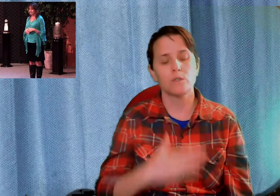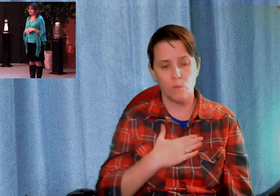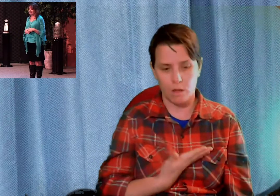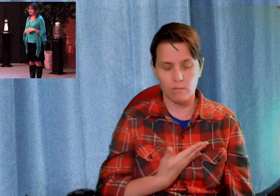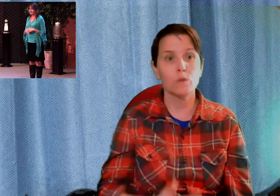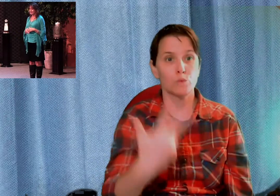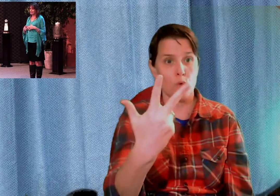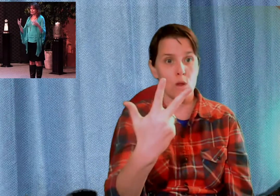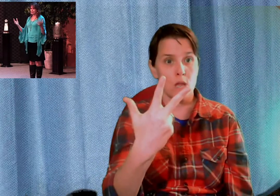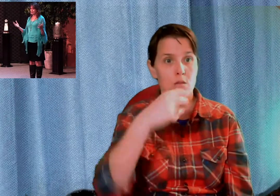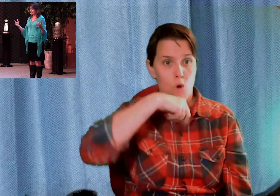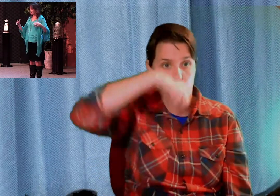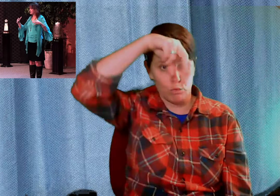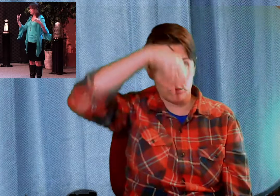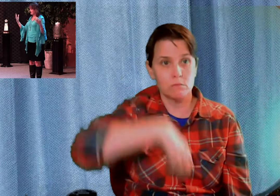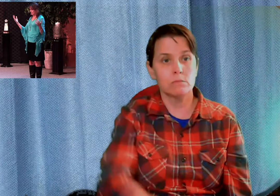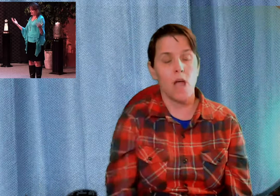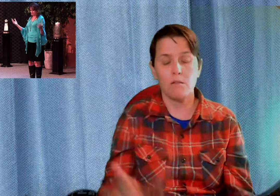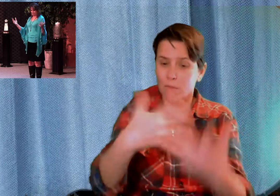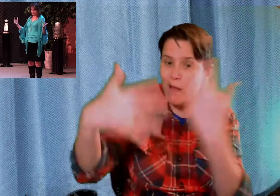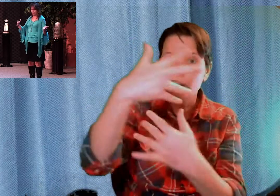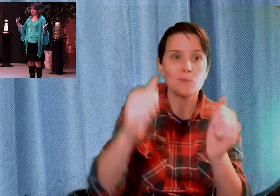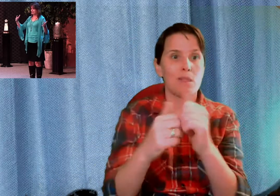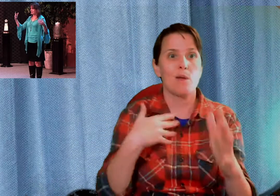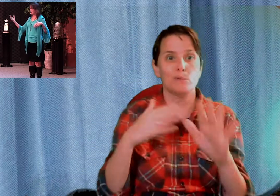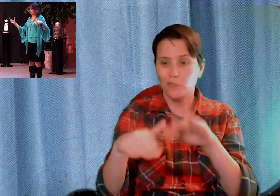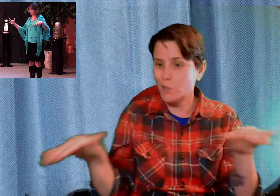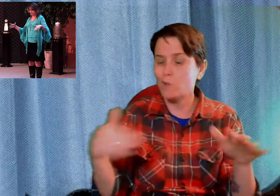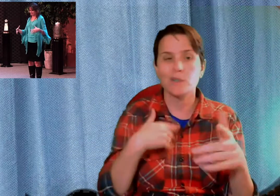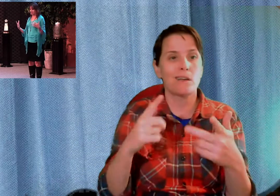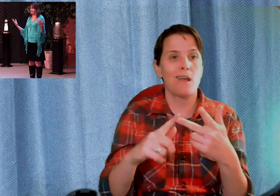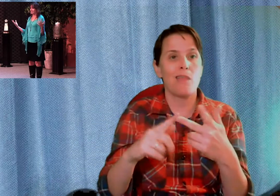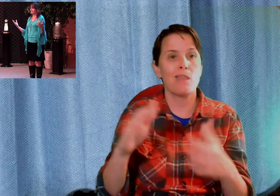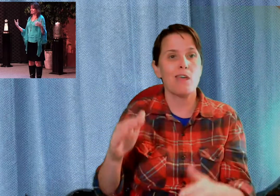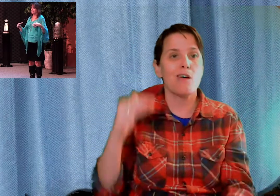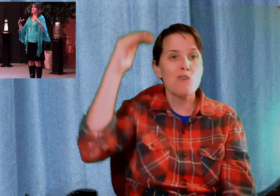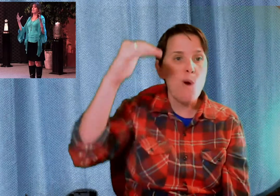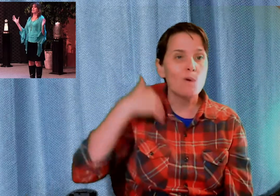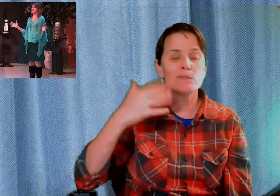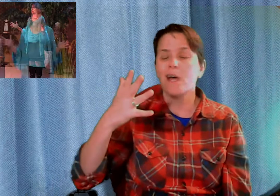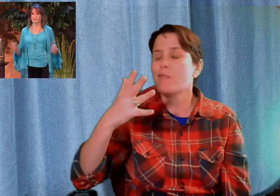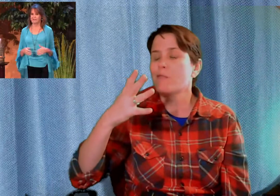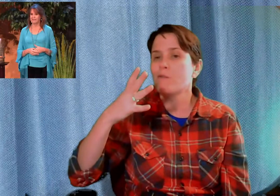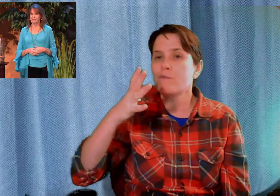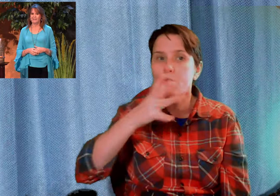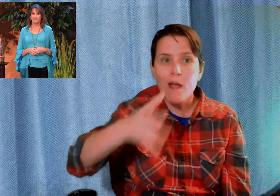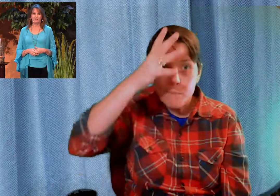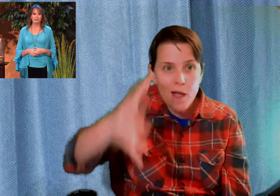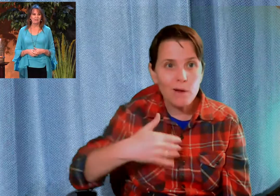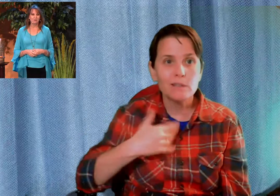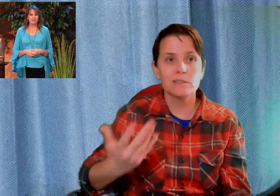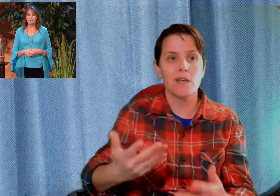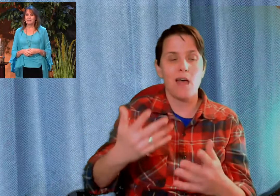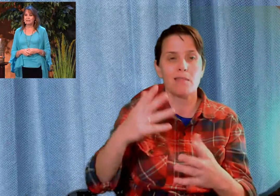them. Amidst all those kids and those adults and the grandparents and the chickens, it's a nightmare. And he